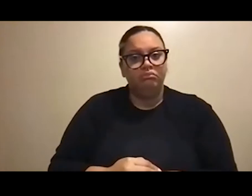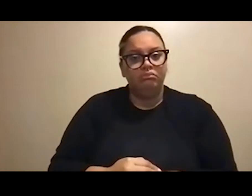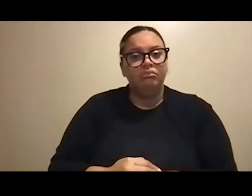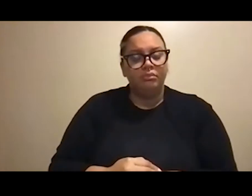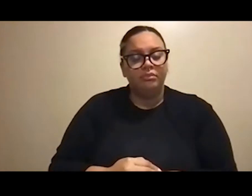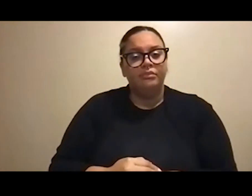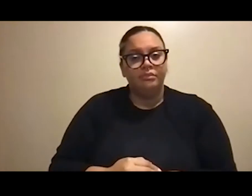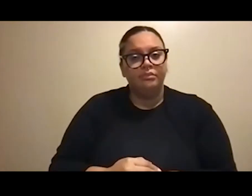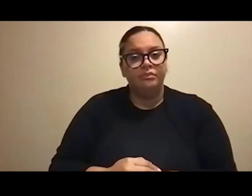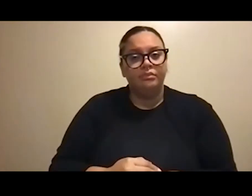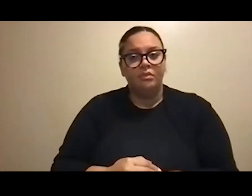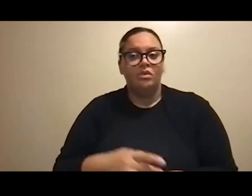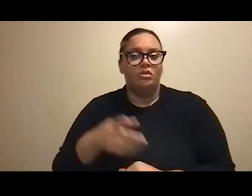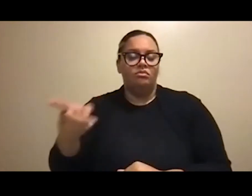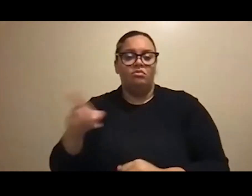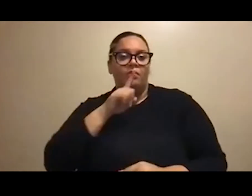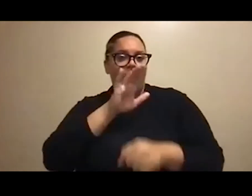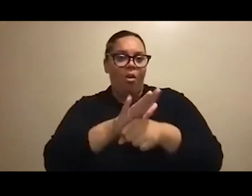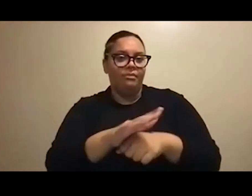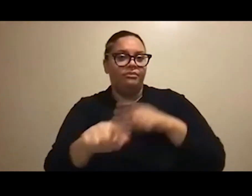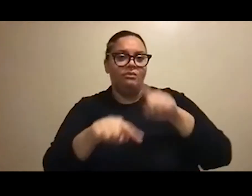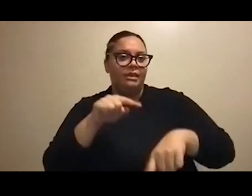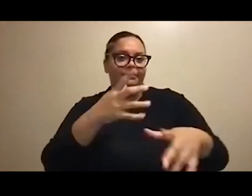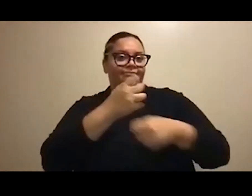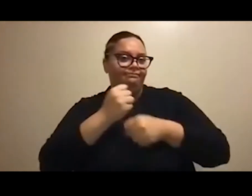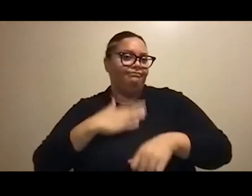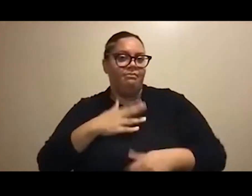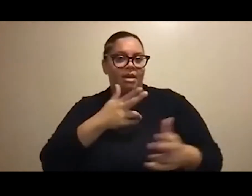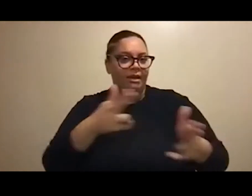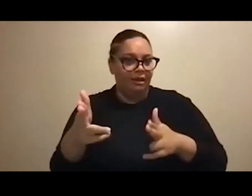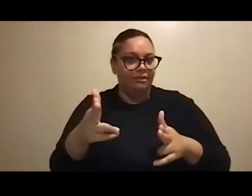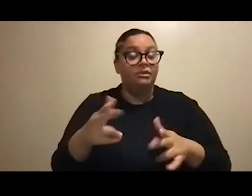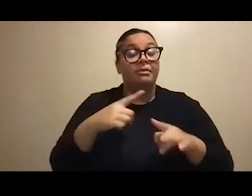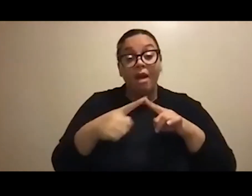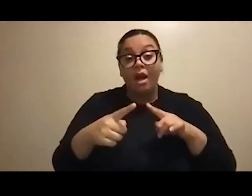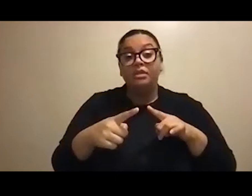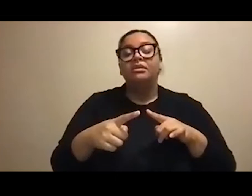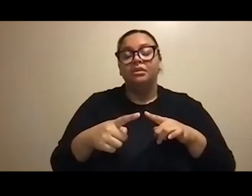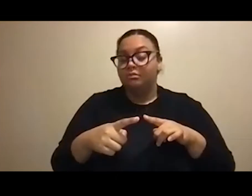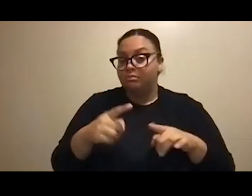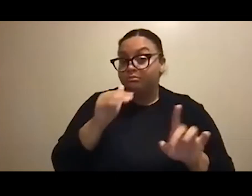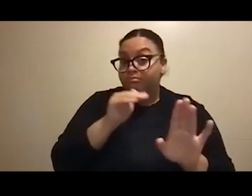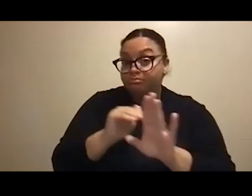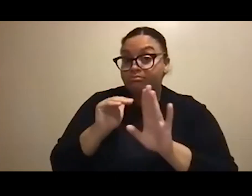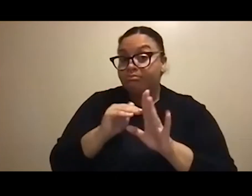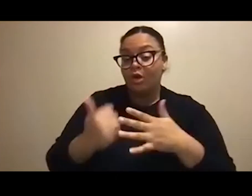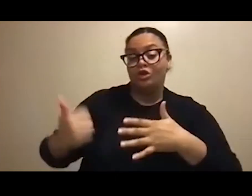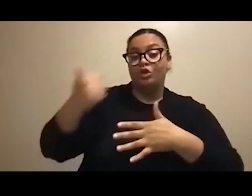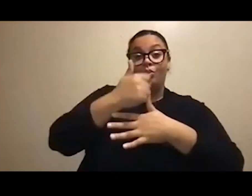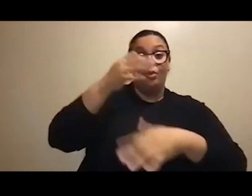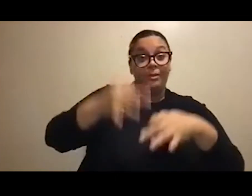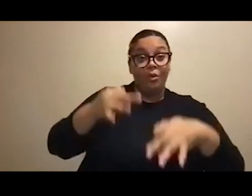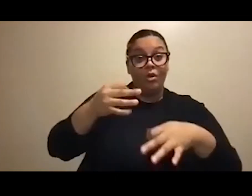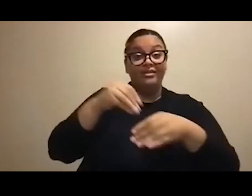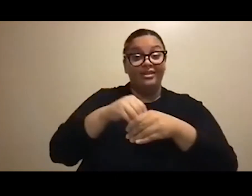take our guns away from us. But note this, the Supreme Court of the United States in all of those